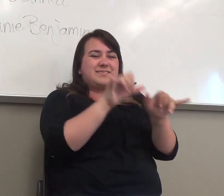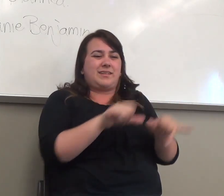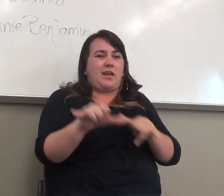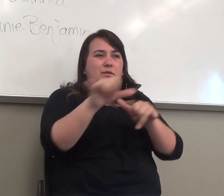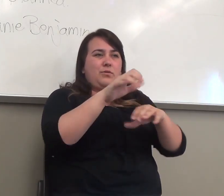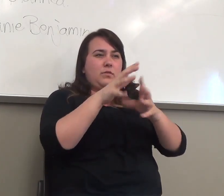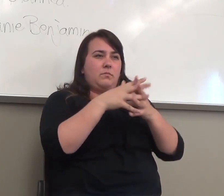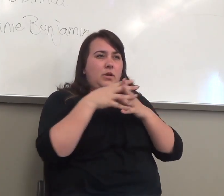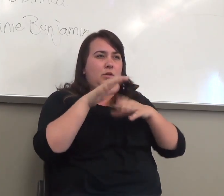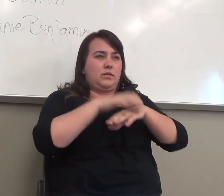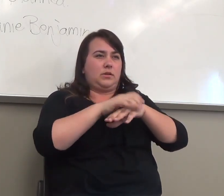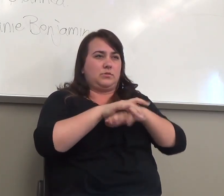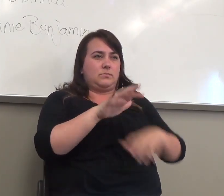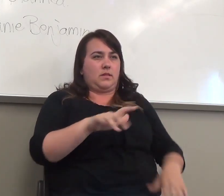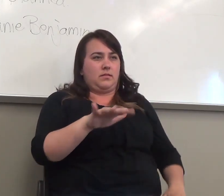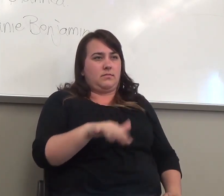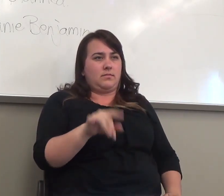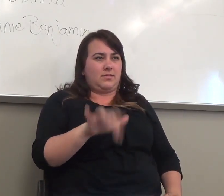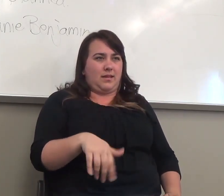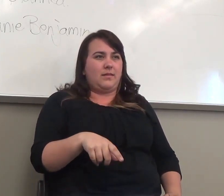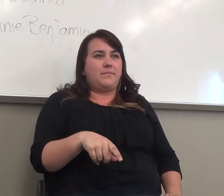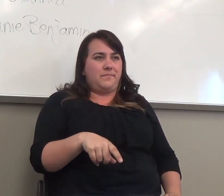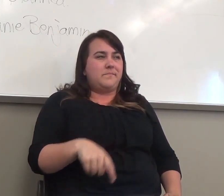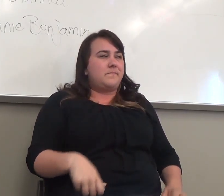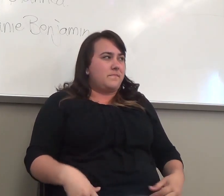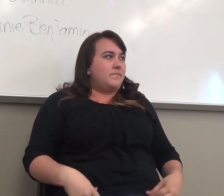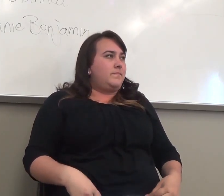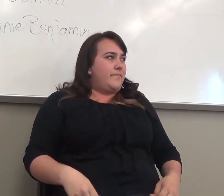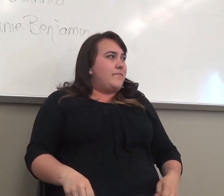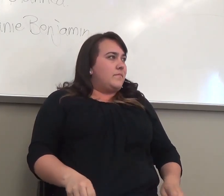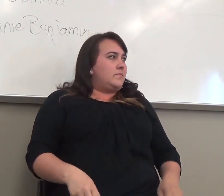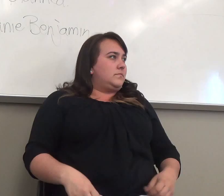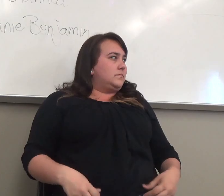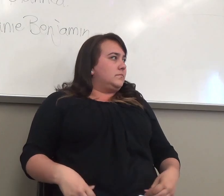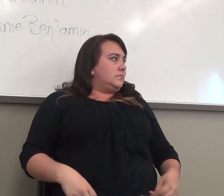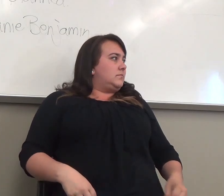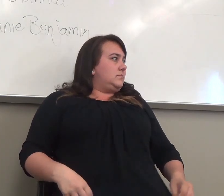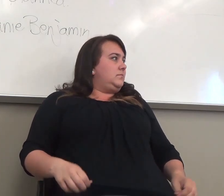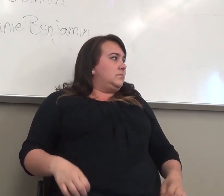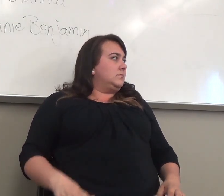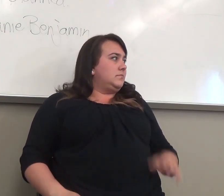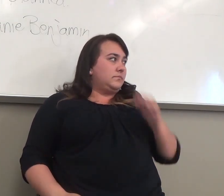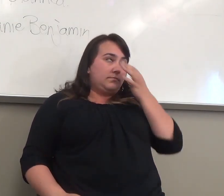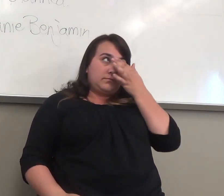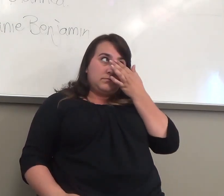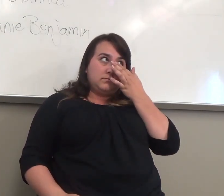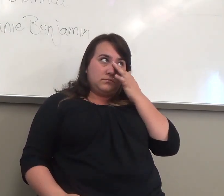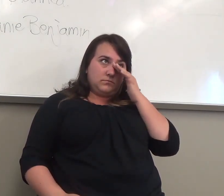right? Okay, so this kind of thing is